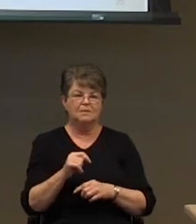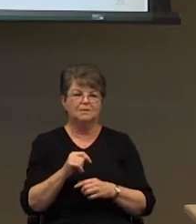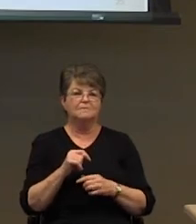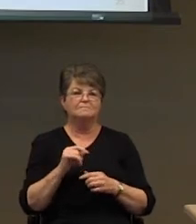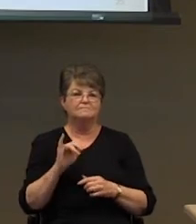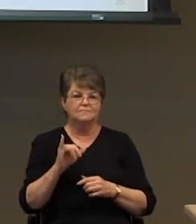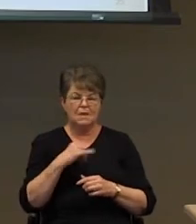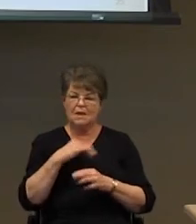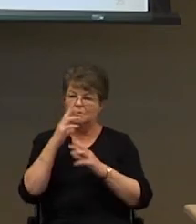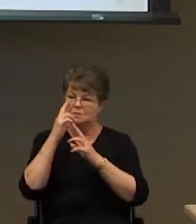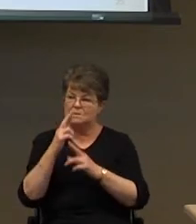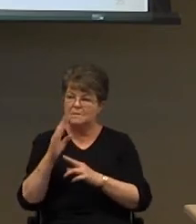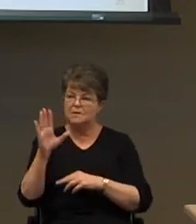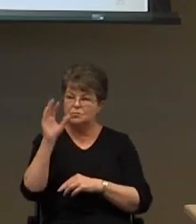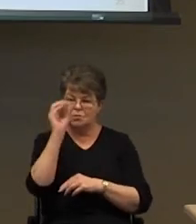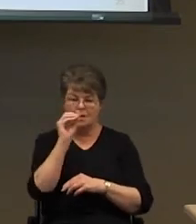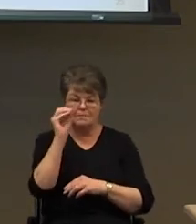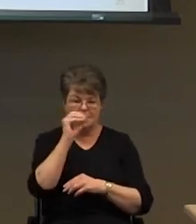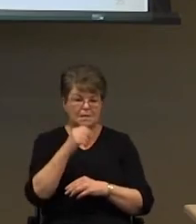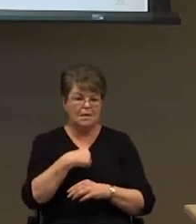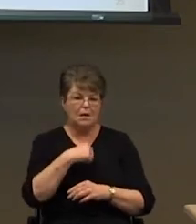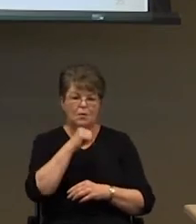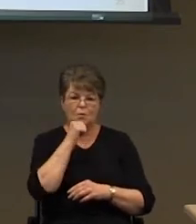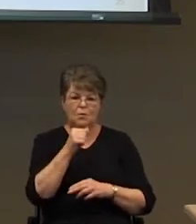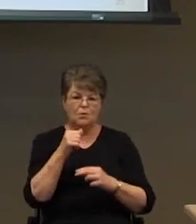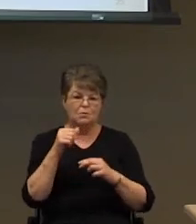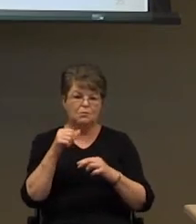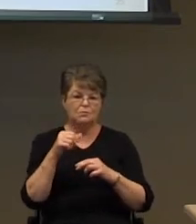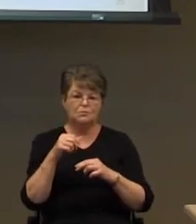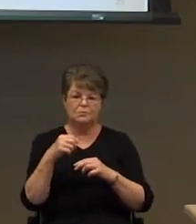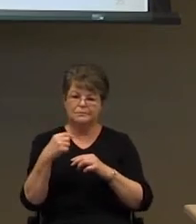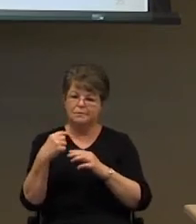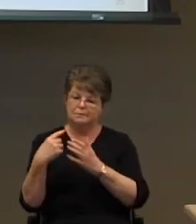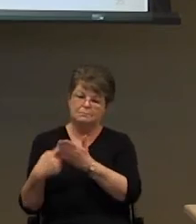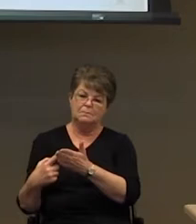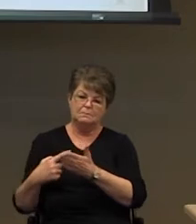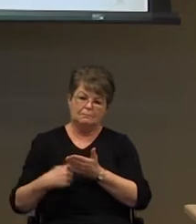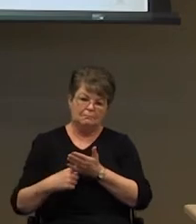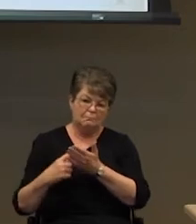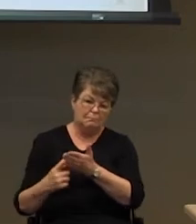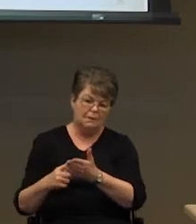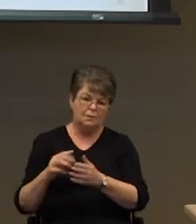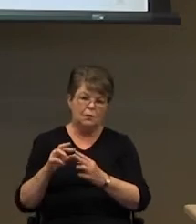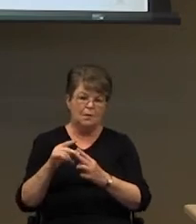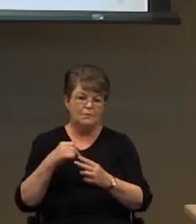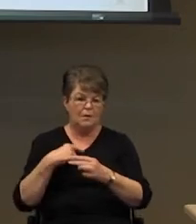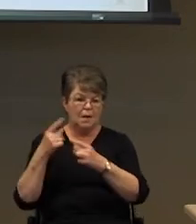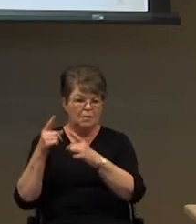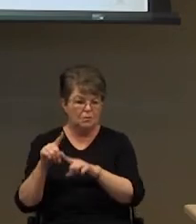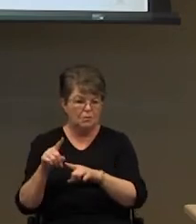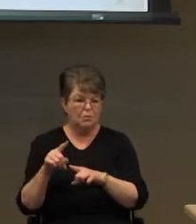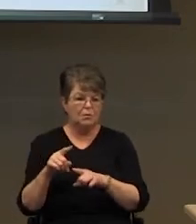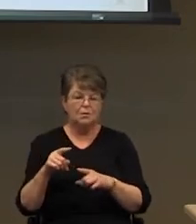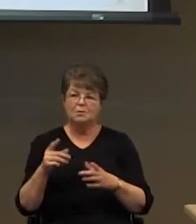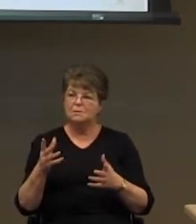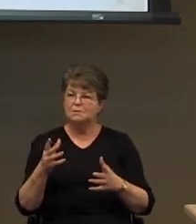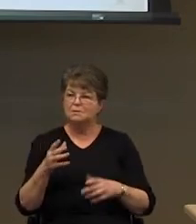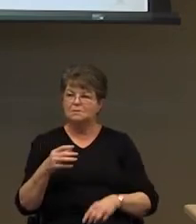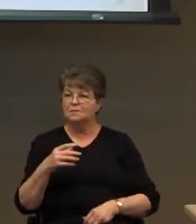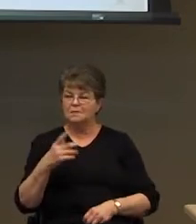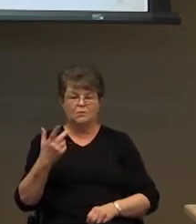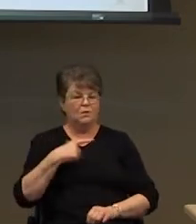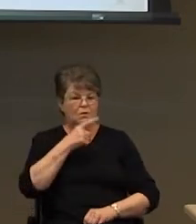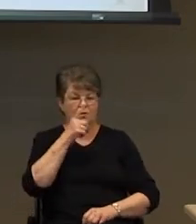I respect your opinion in that. I'm not going to sit here and argue and debate with you over whether or not I agree it's immaterial. You don't have to